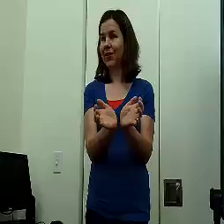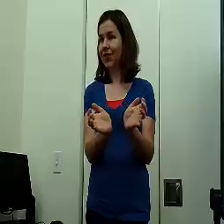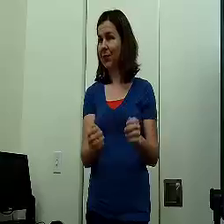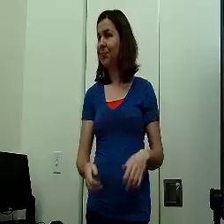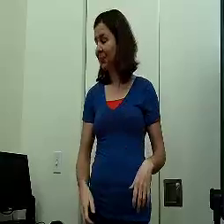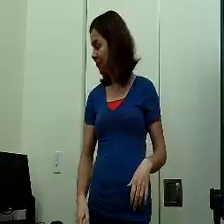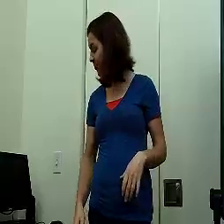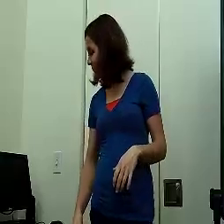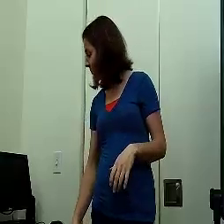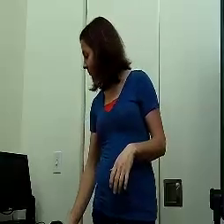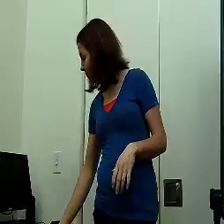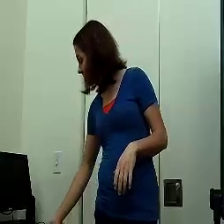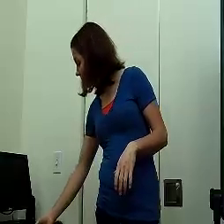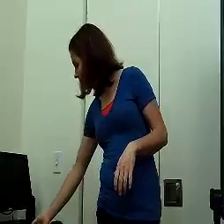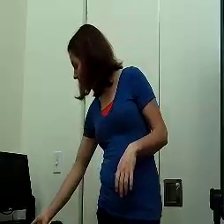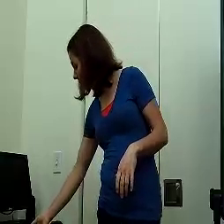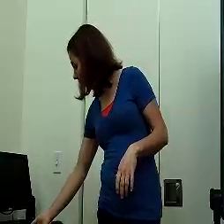Dish. Okay.